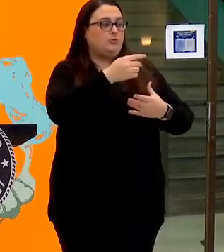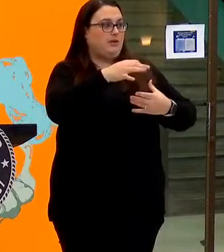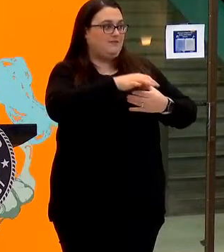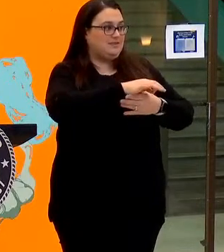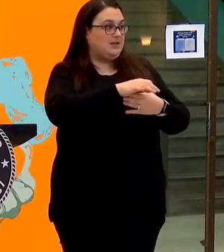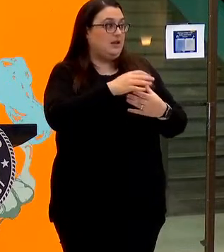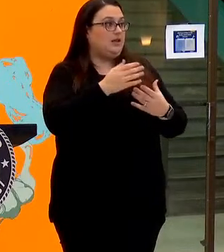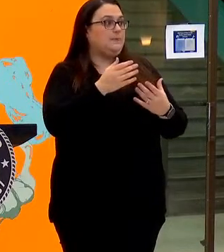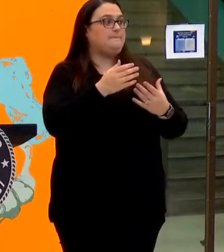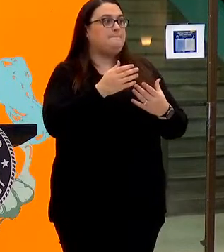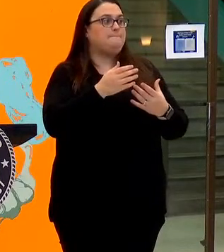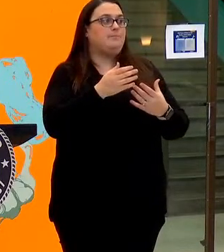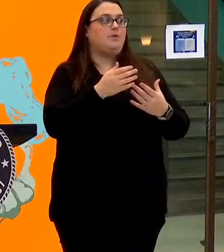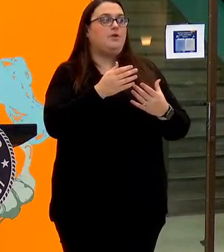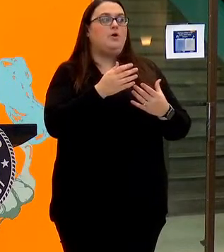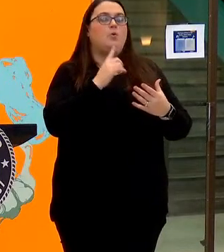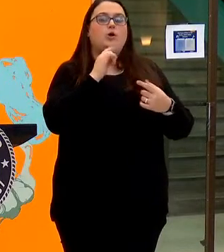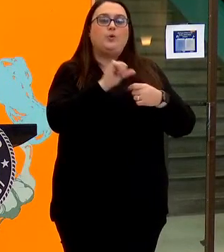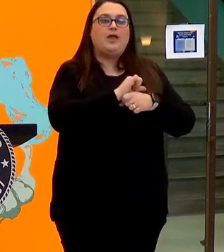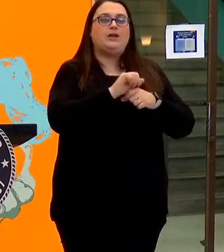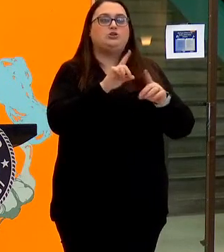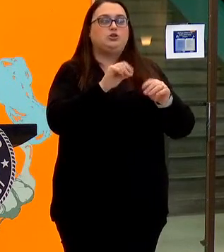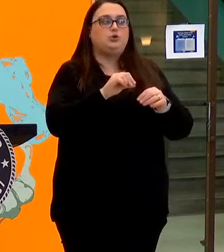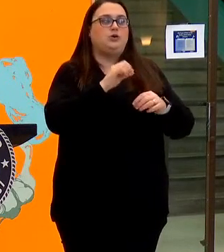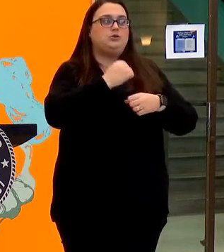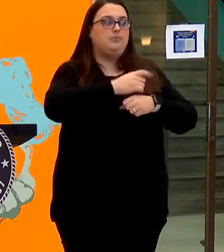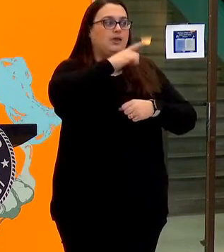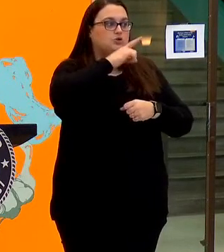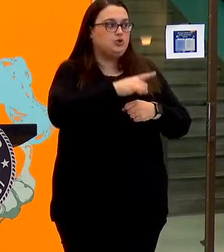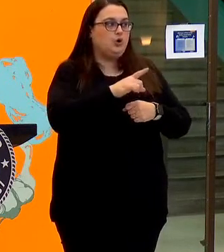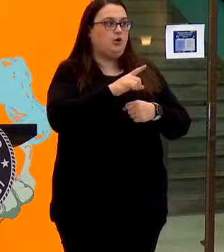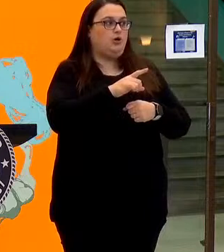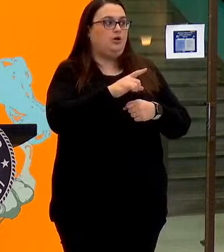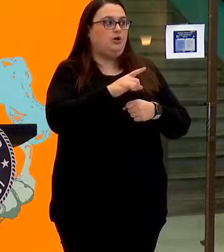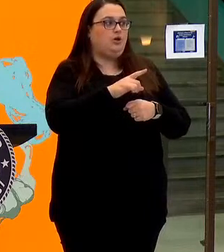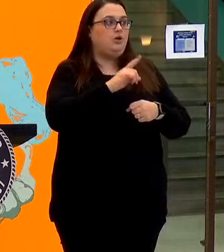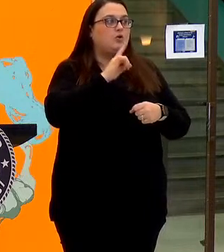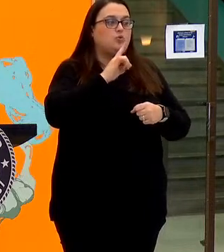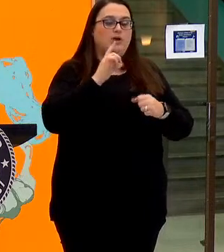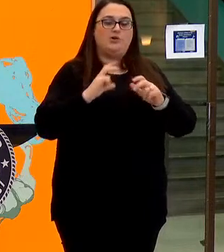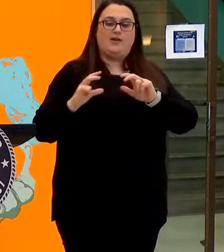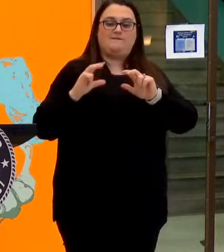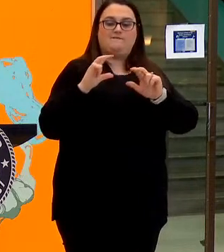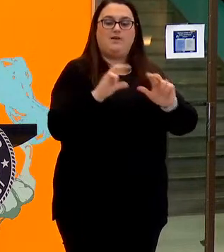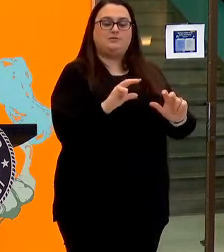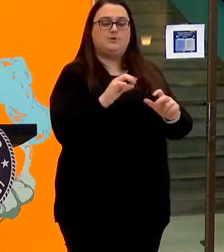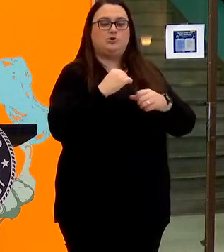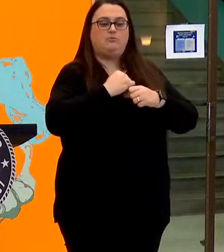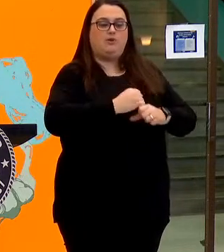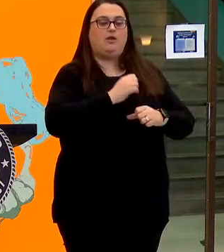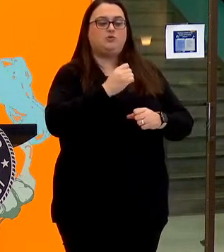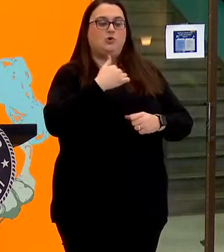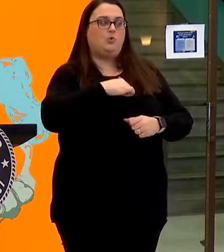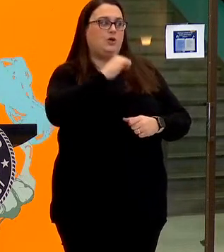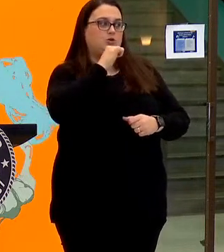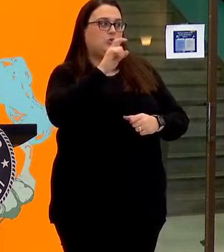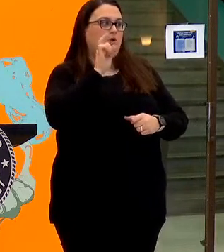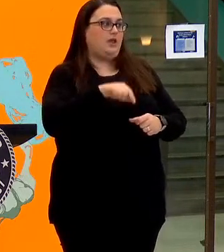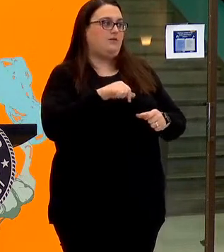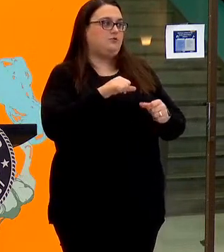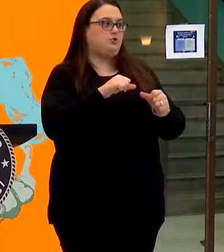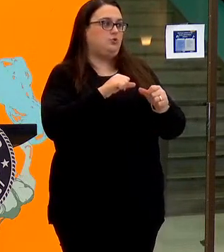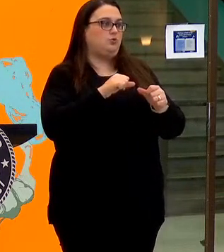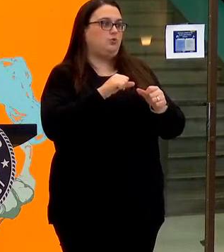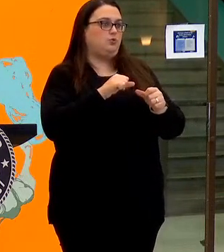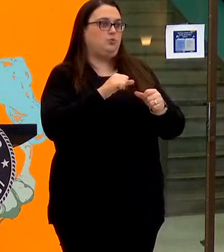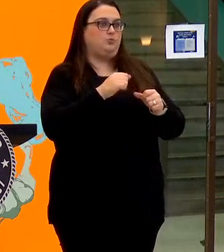facility. What tangible steps are being made to ensure that real investments are being made so that we don't have to keep referring